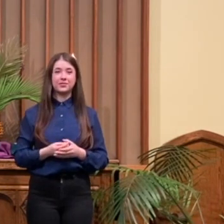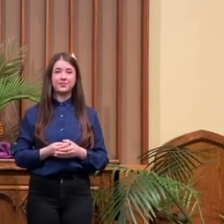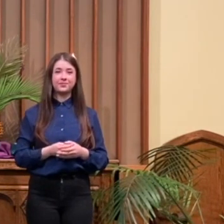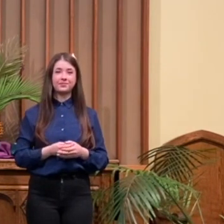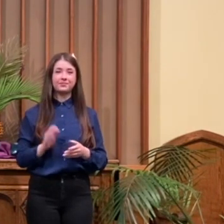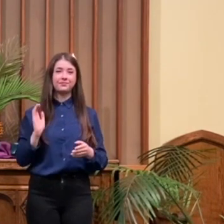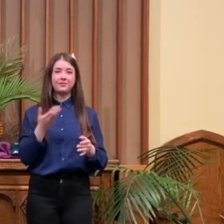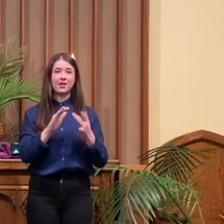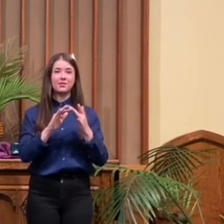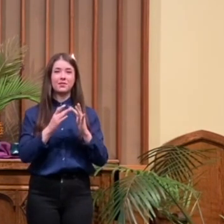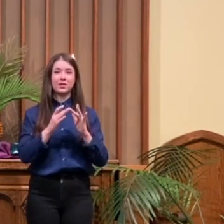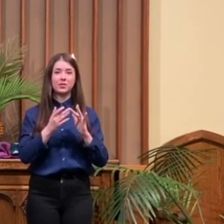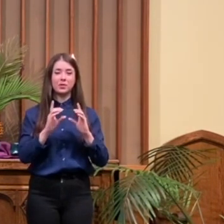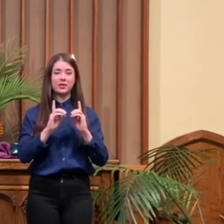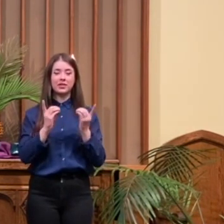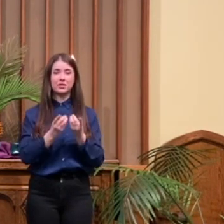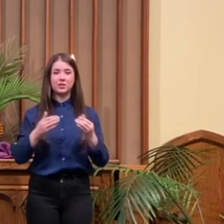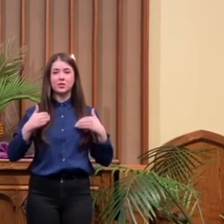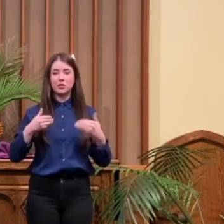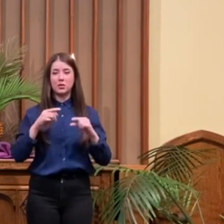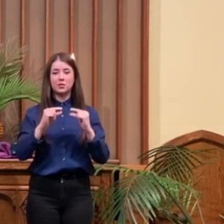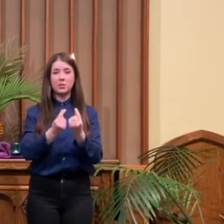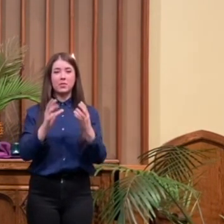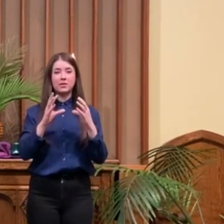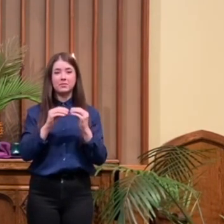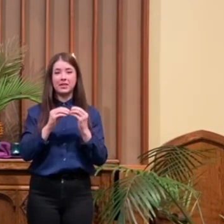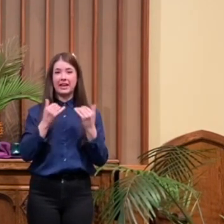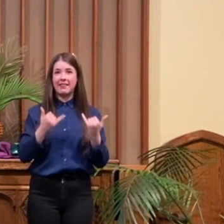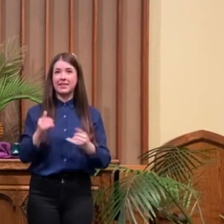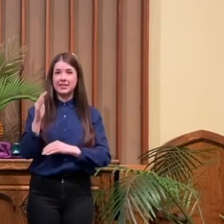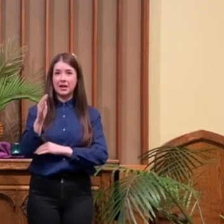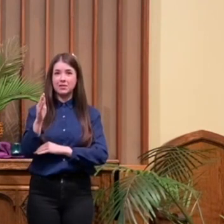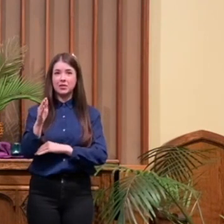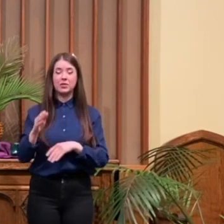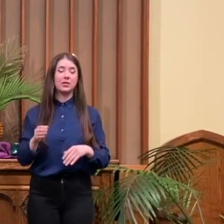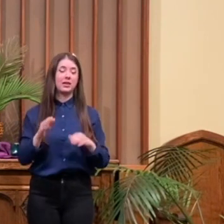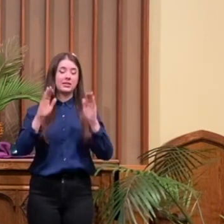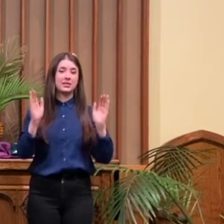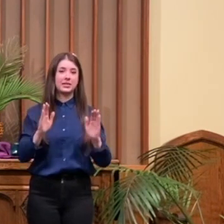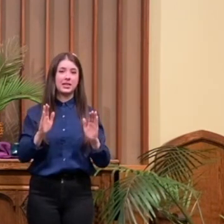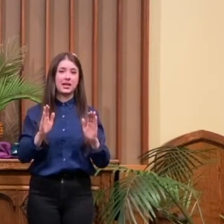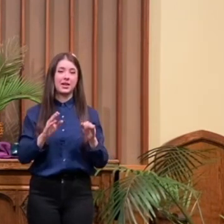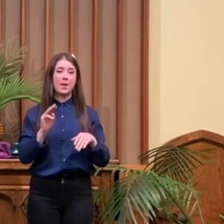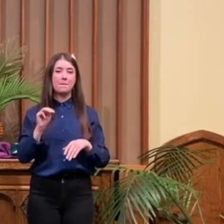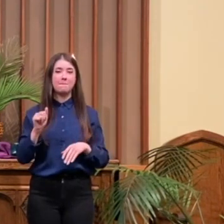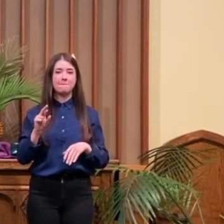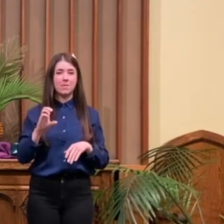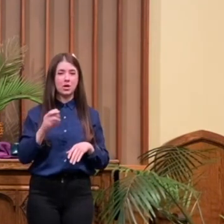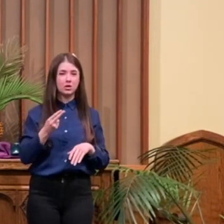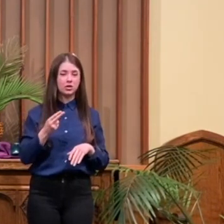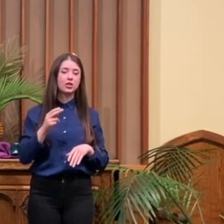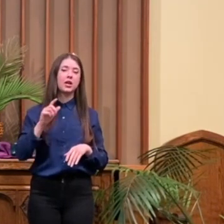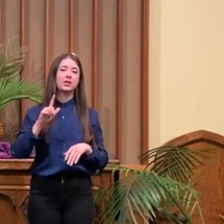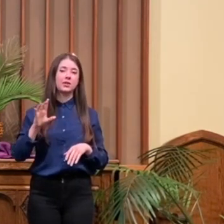Our virtual district youth group will be meeting this afternoon, Sunday, March 28th, at 2